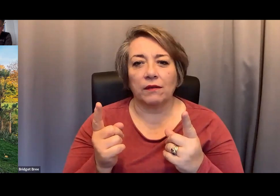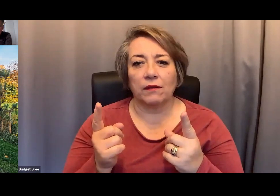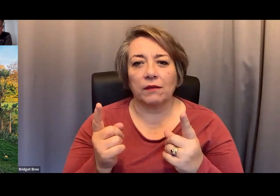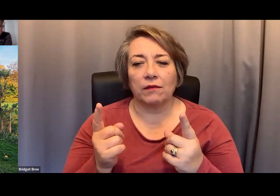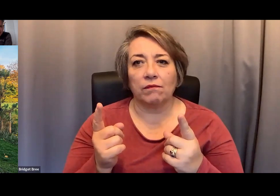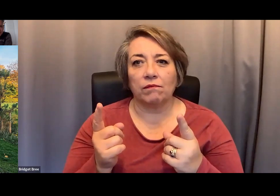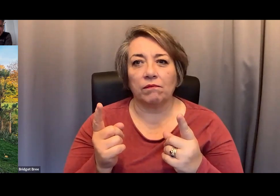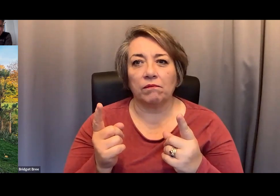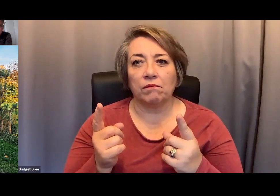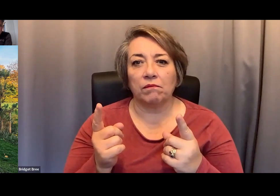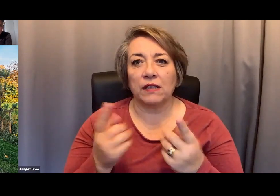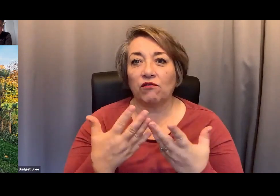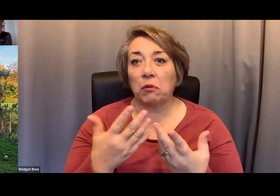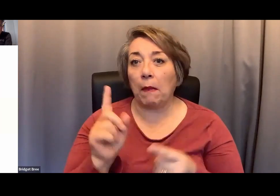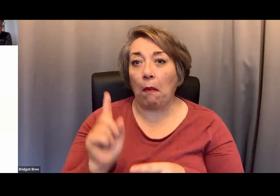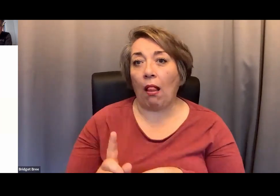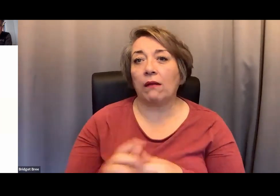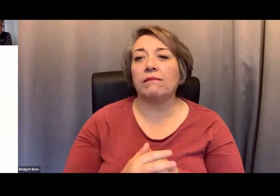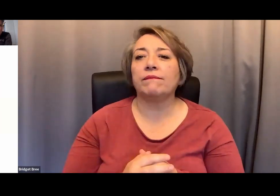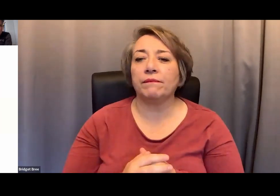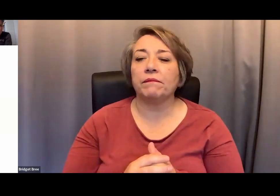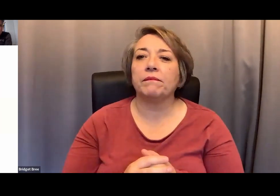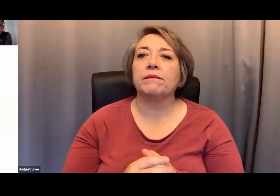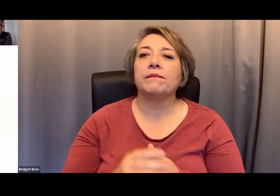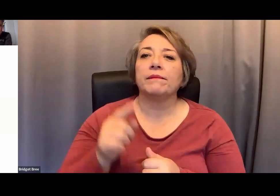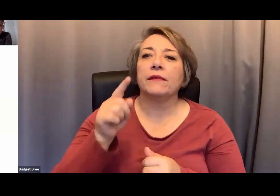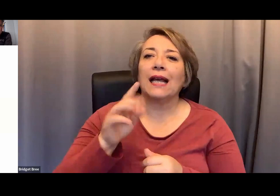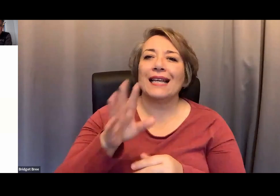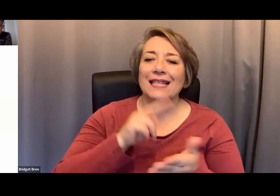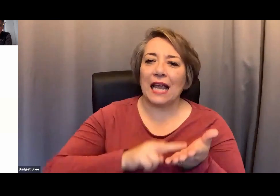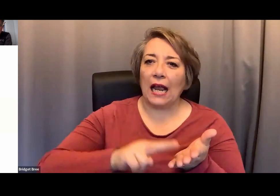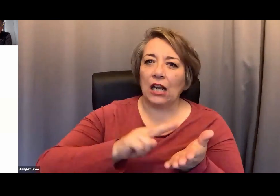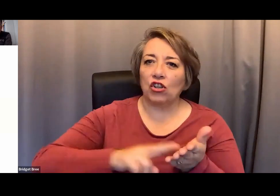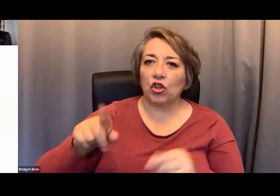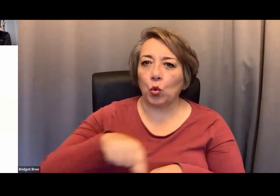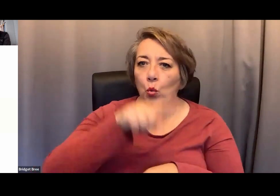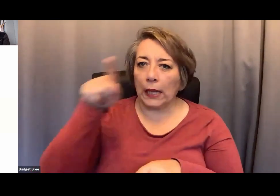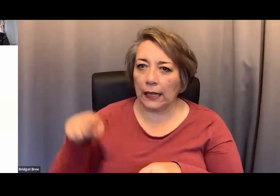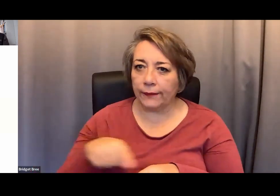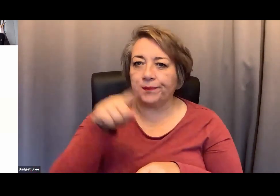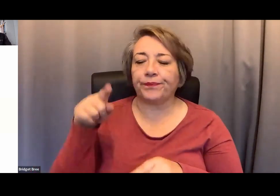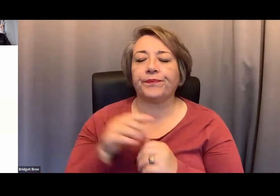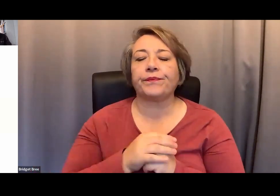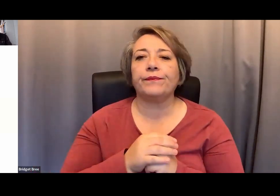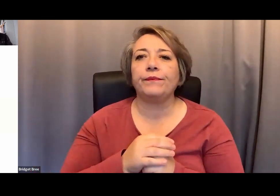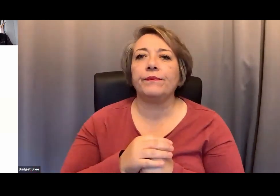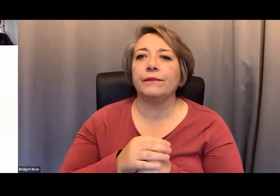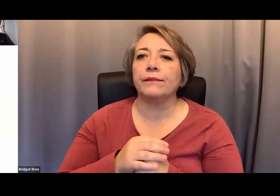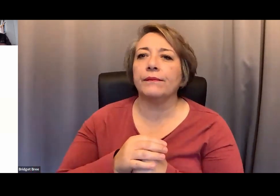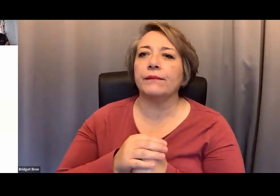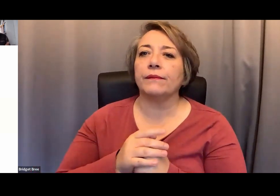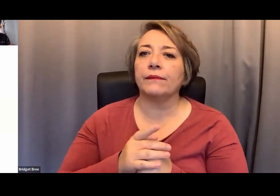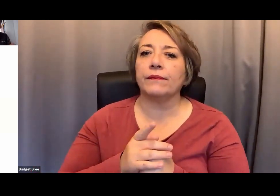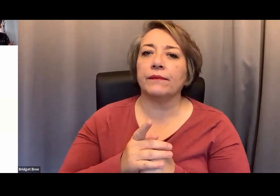sort of residents. Here is the ecological ceiling for urban development. Again, we are then taking